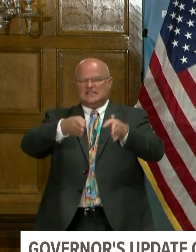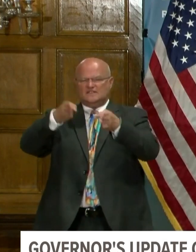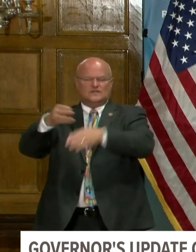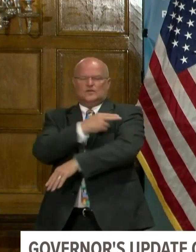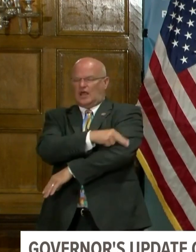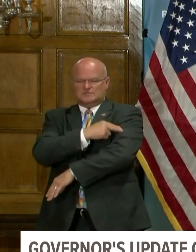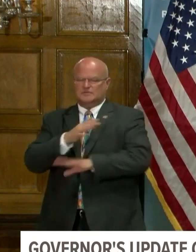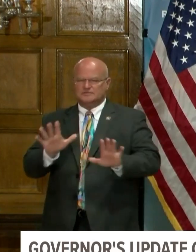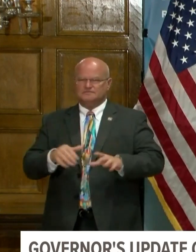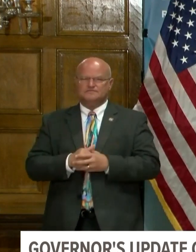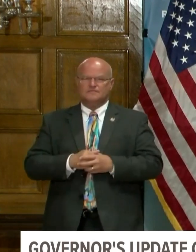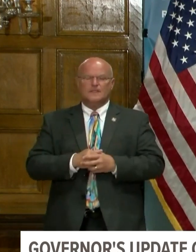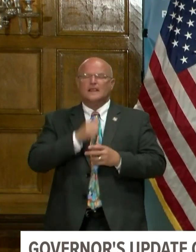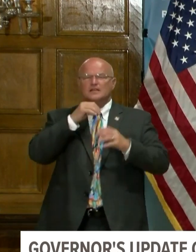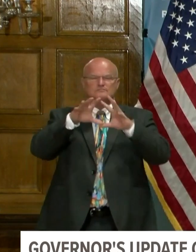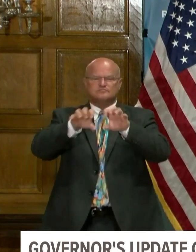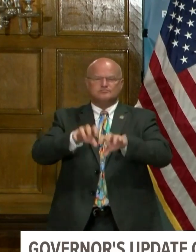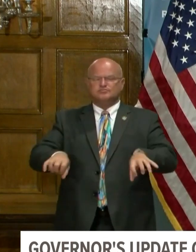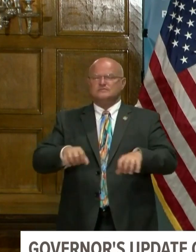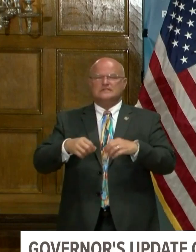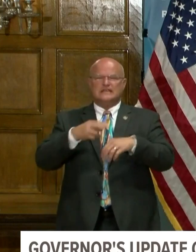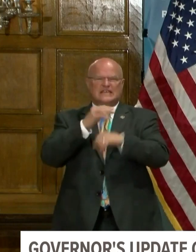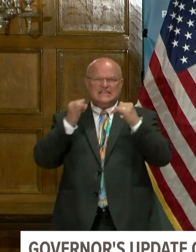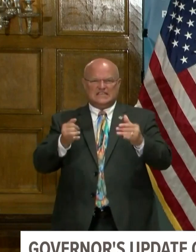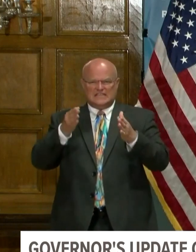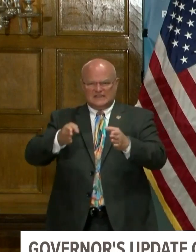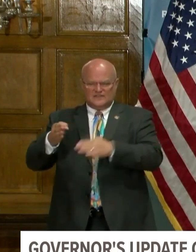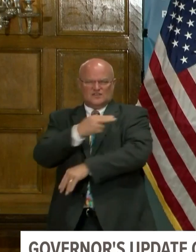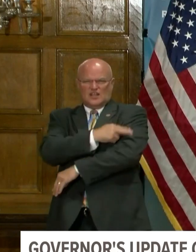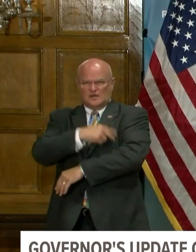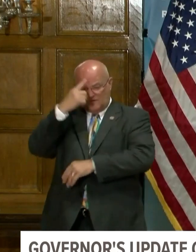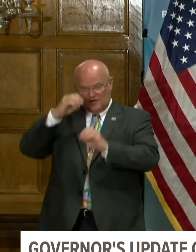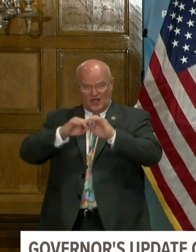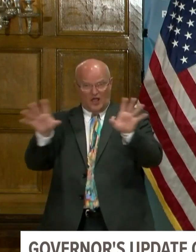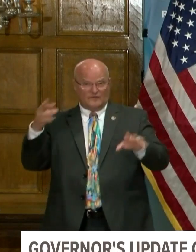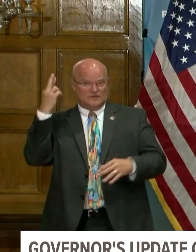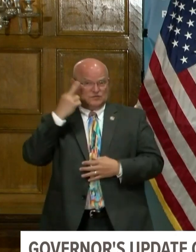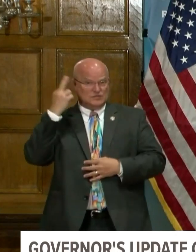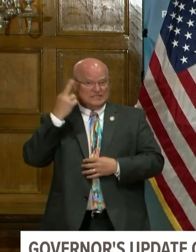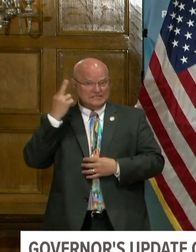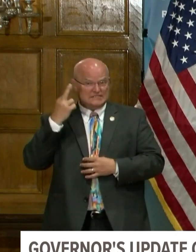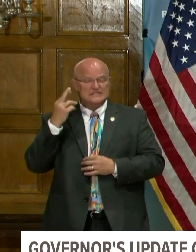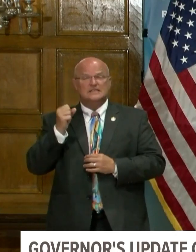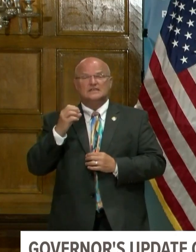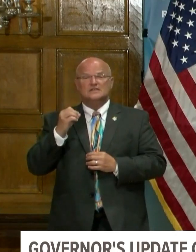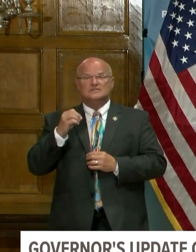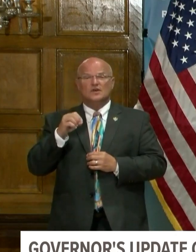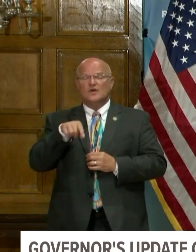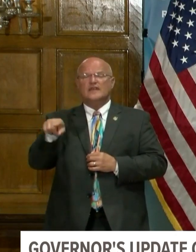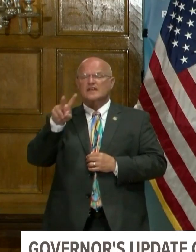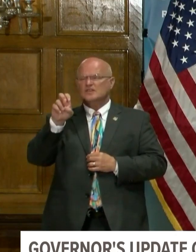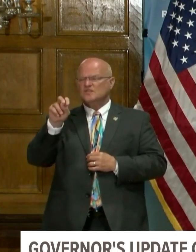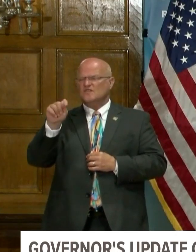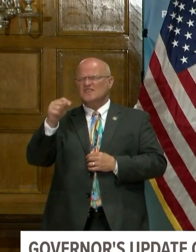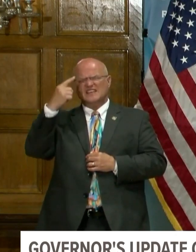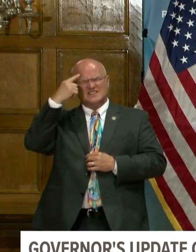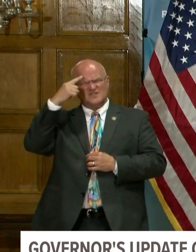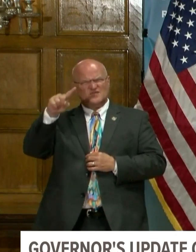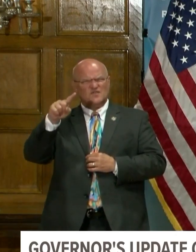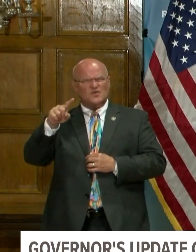hospitals. We don't break it down by individual hospitals, I think, for obvious reasons, and they use ventilators